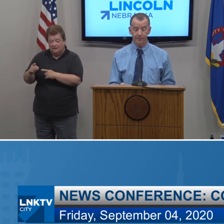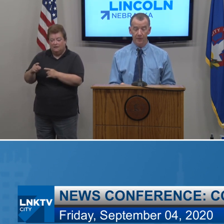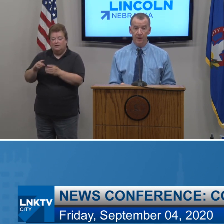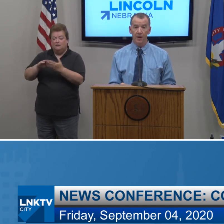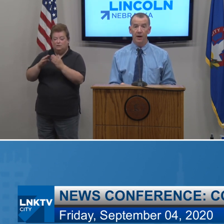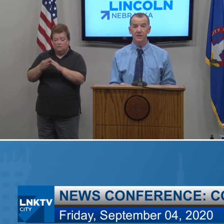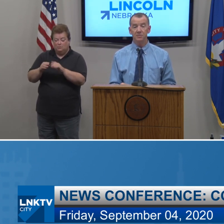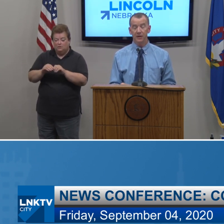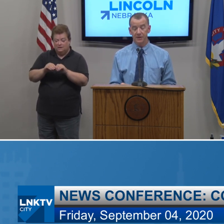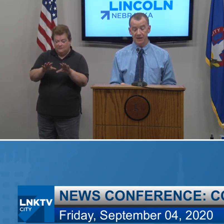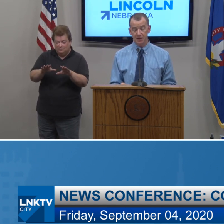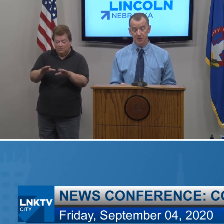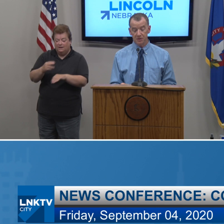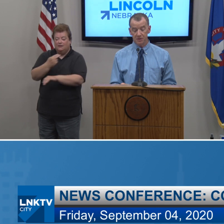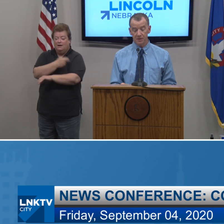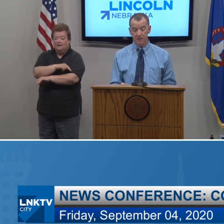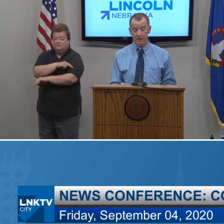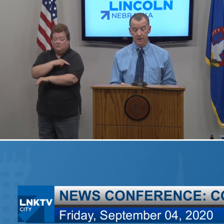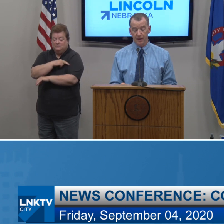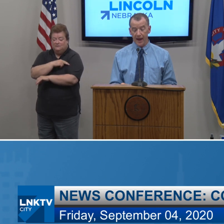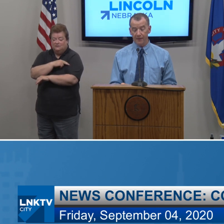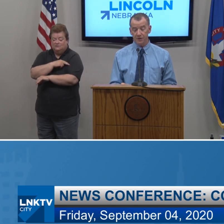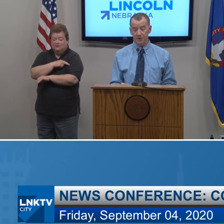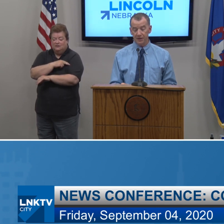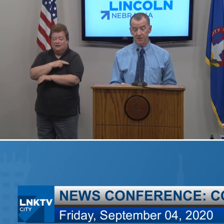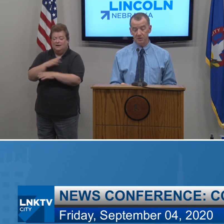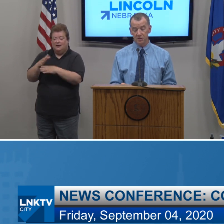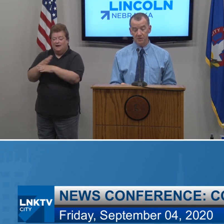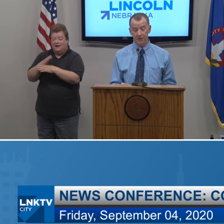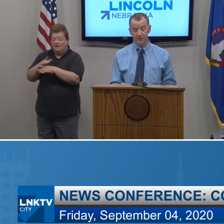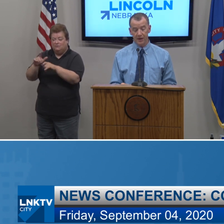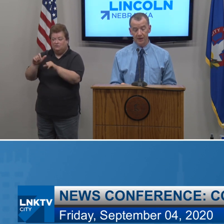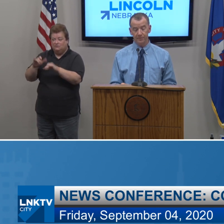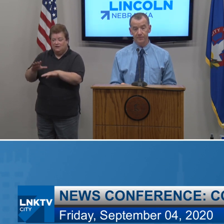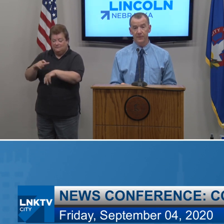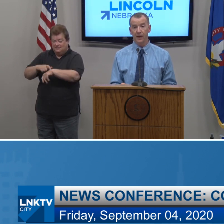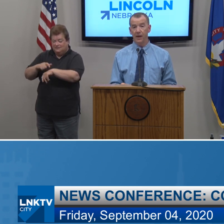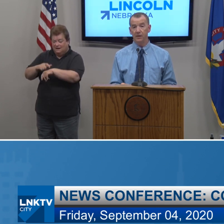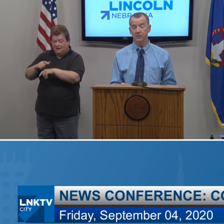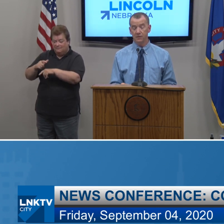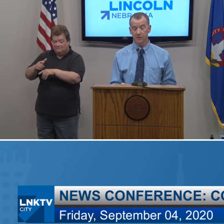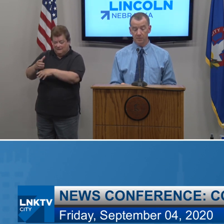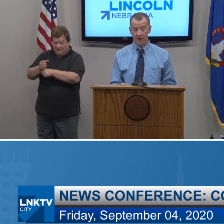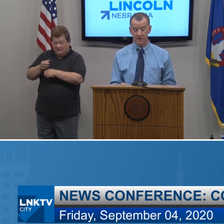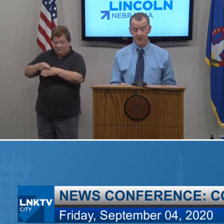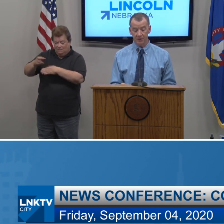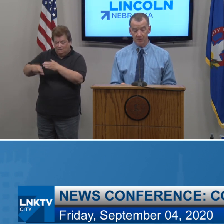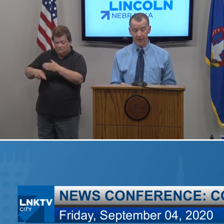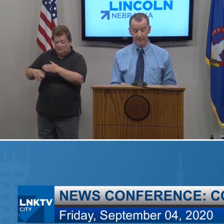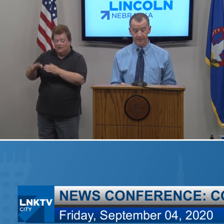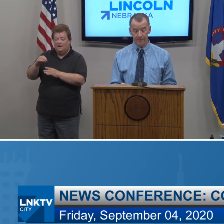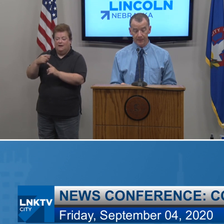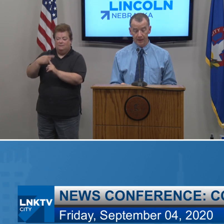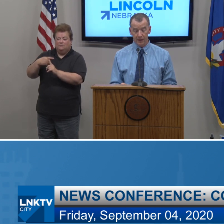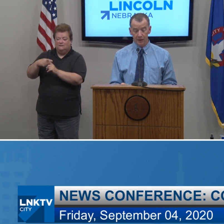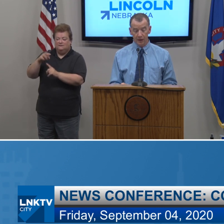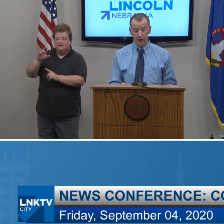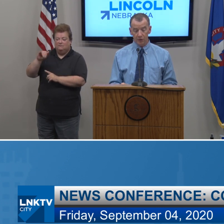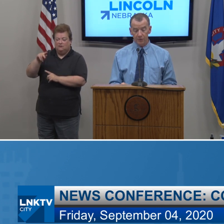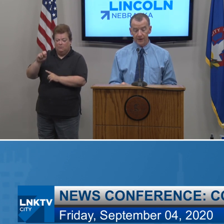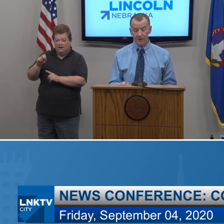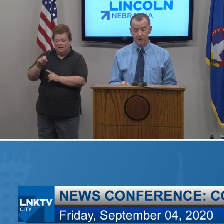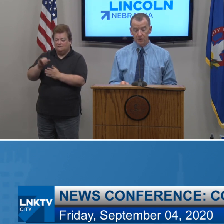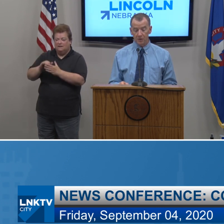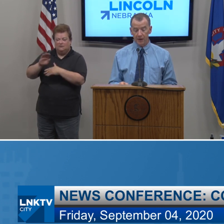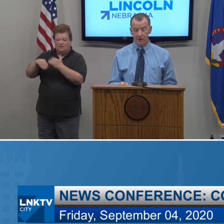spread, hospitalizations, average testing turnaround time, and the positivity rate.